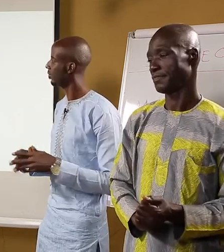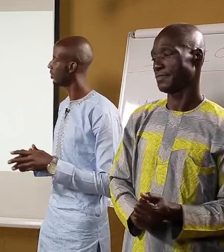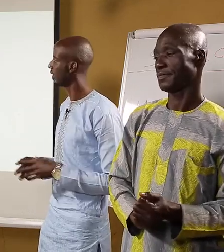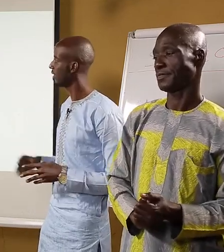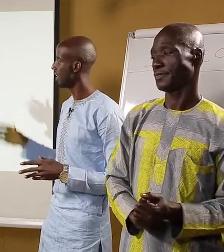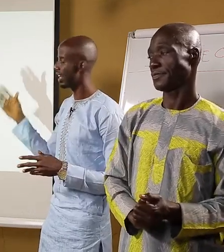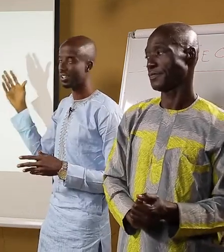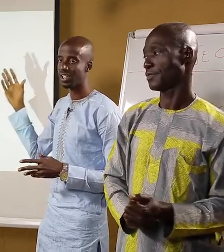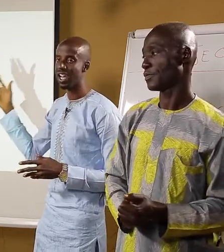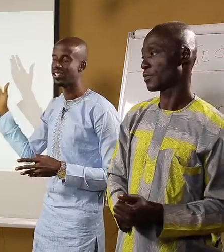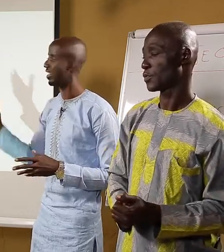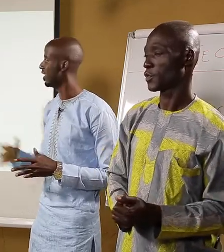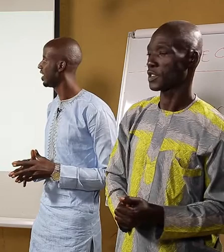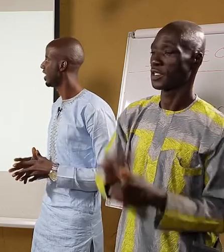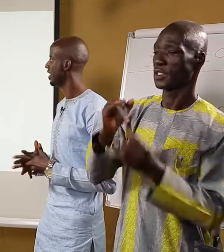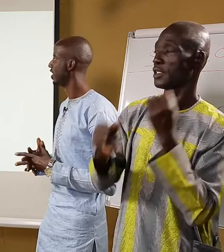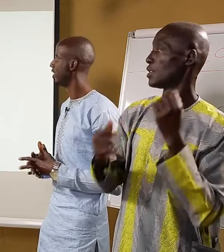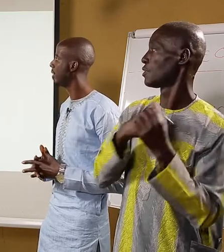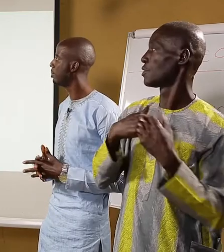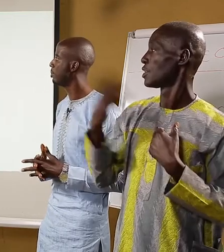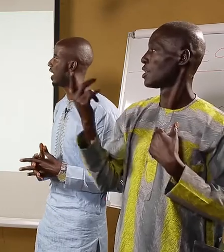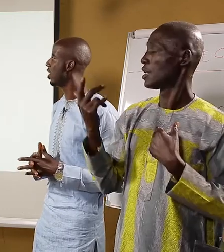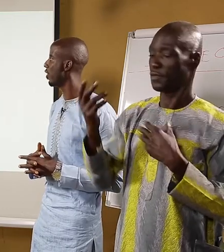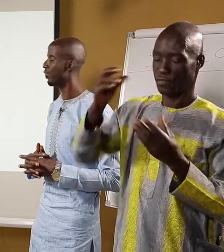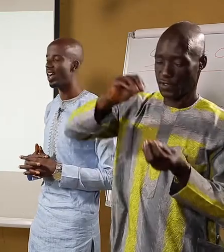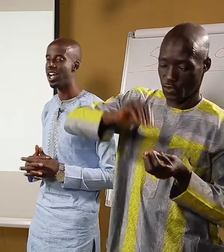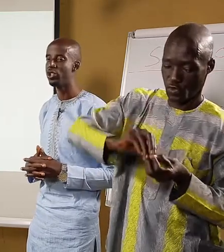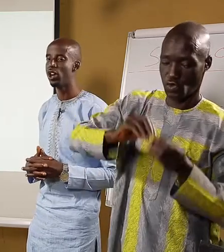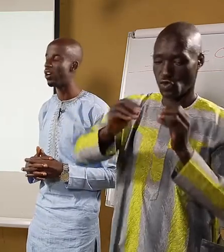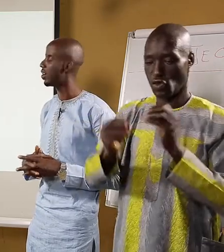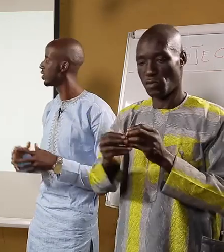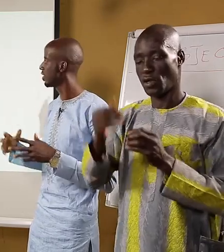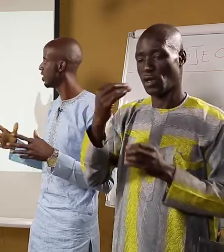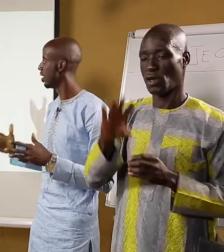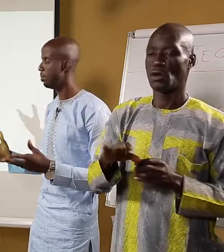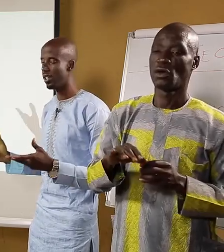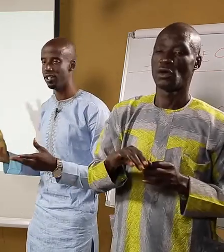60%. And lastly, the number of